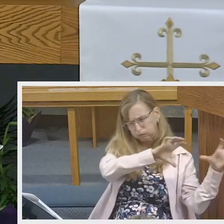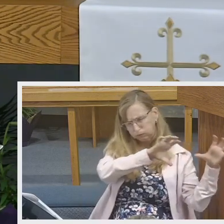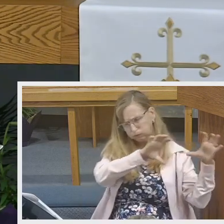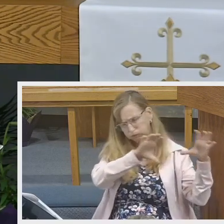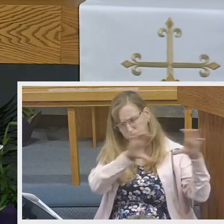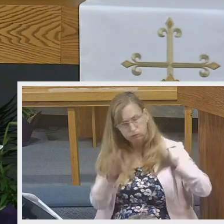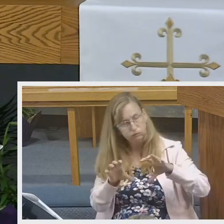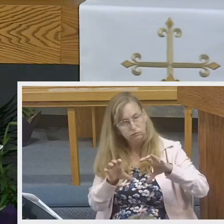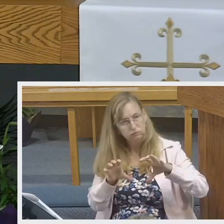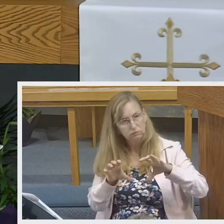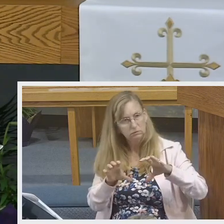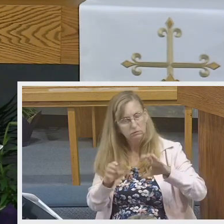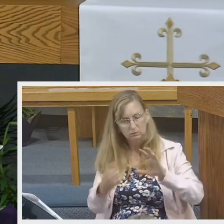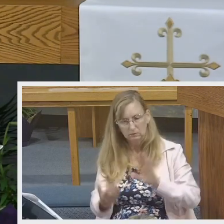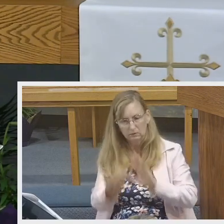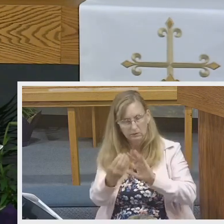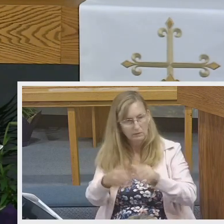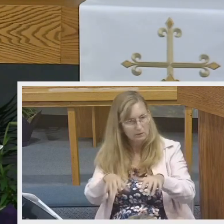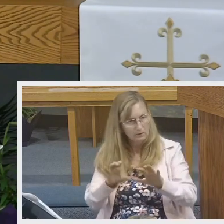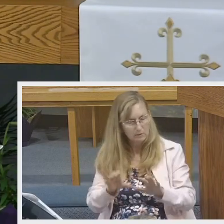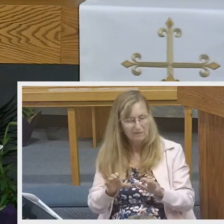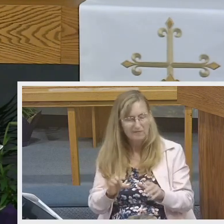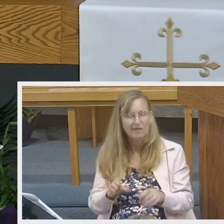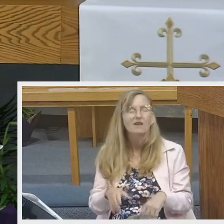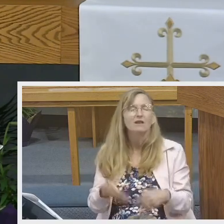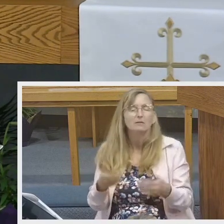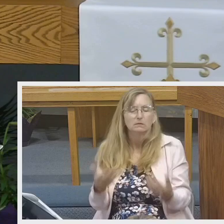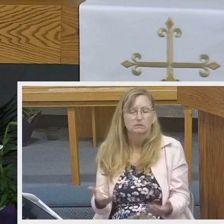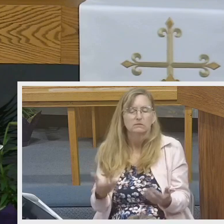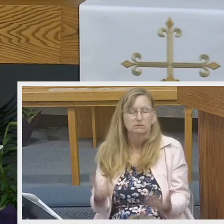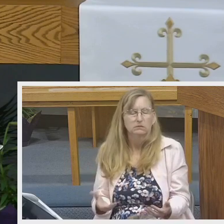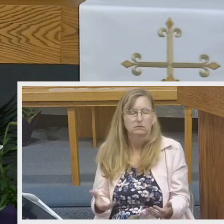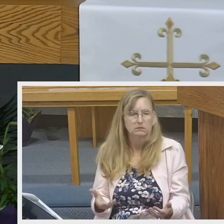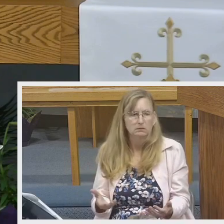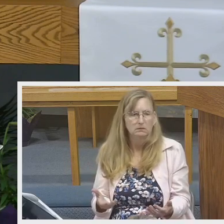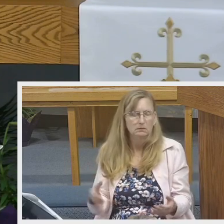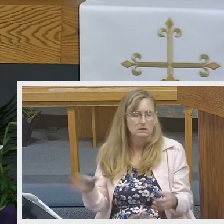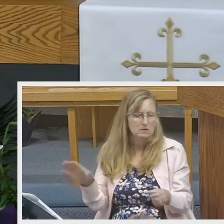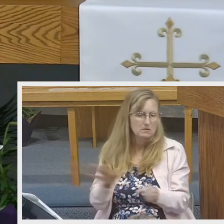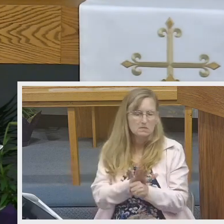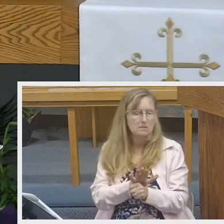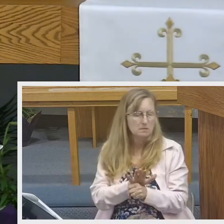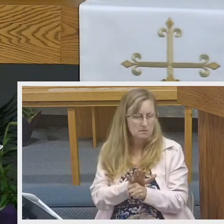tomb, gravity would help to seal it and hold it in place.